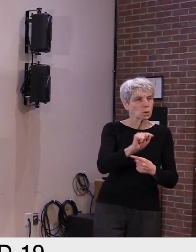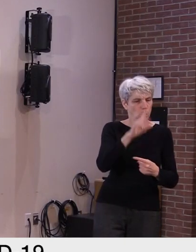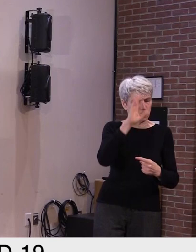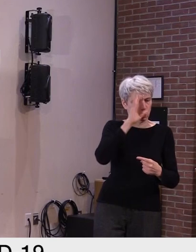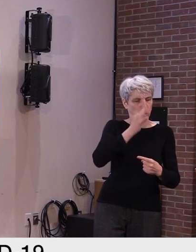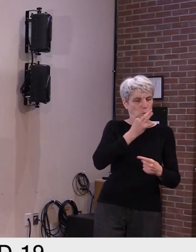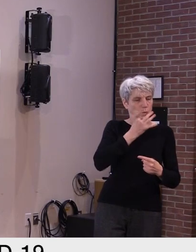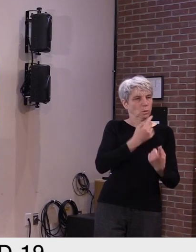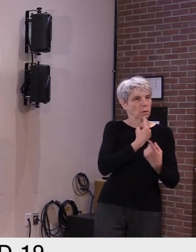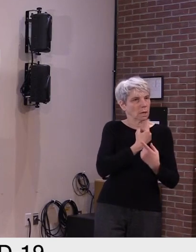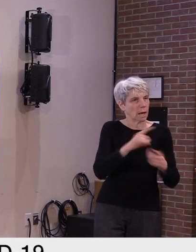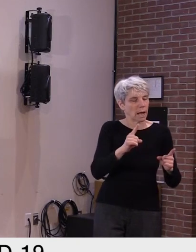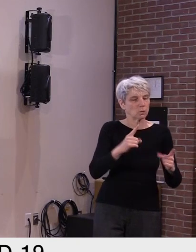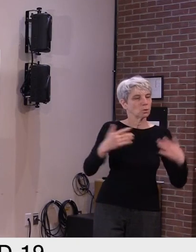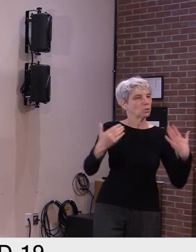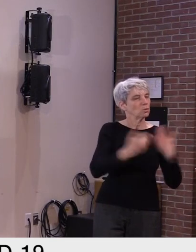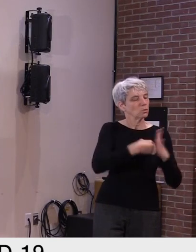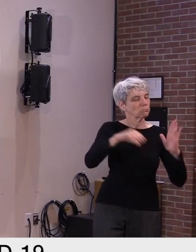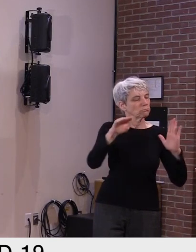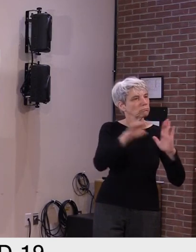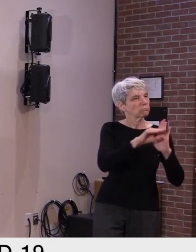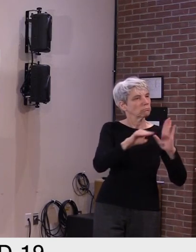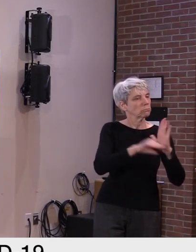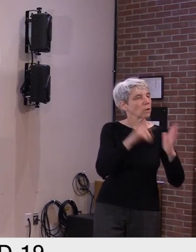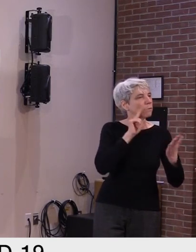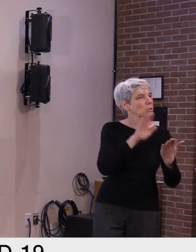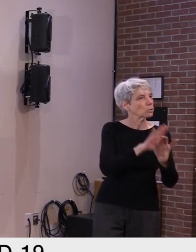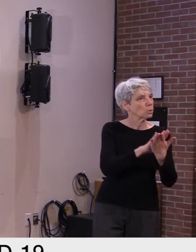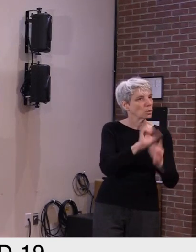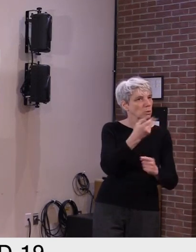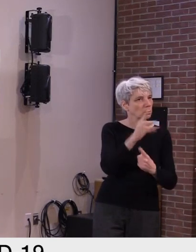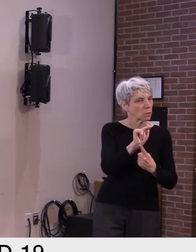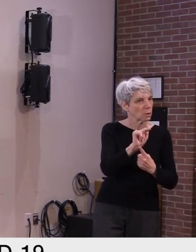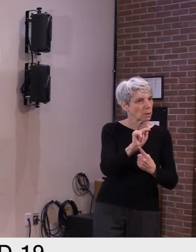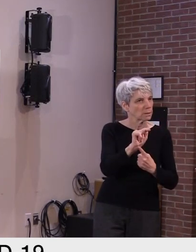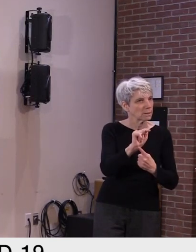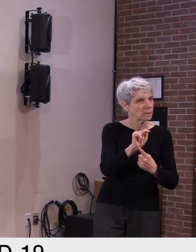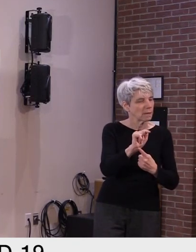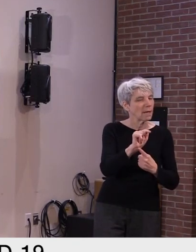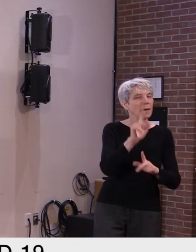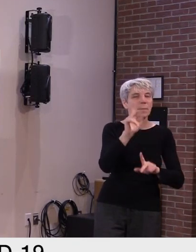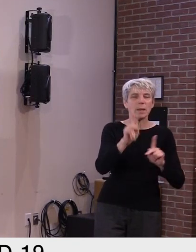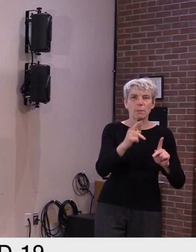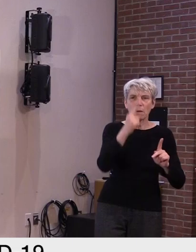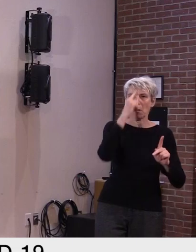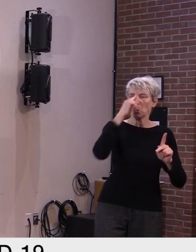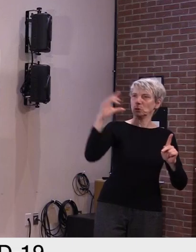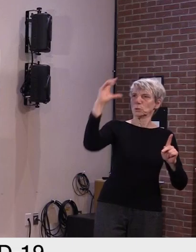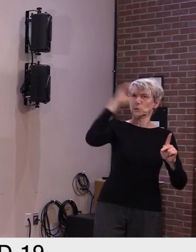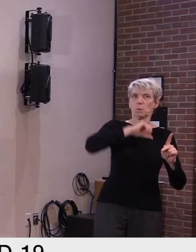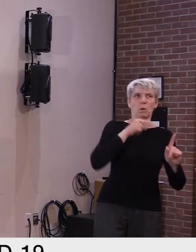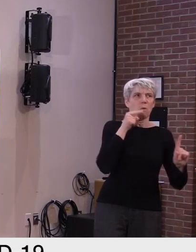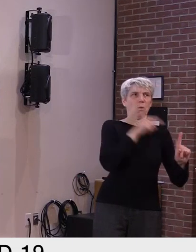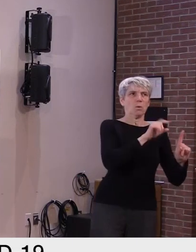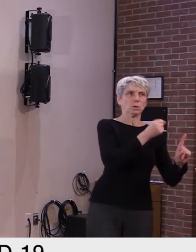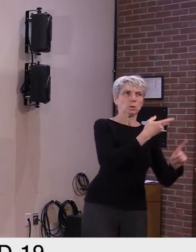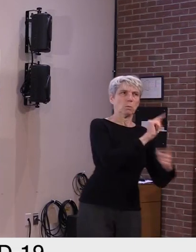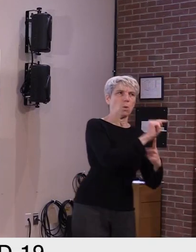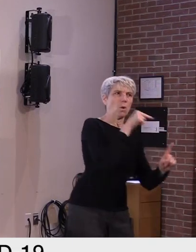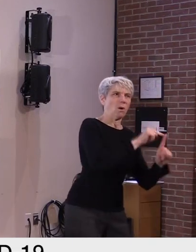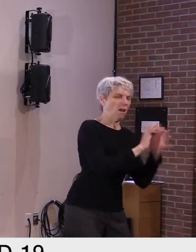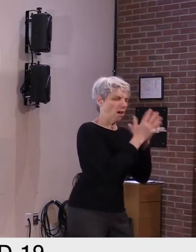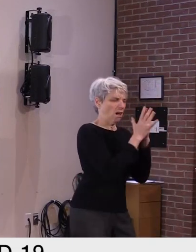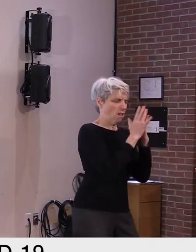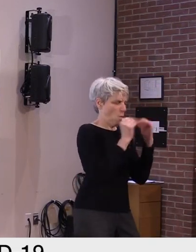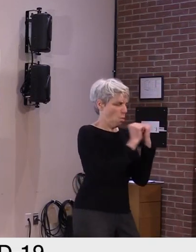schools, as perhaps the sporting event itself being the high-risk activity, being in close proximity to others